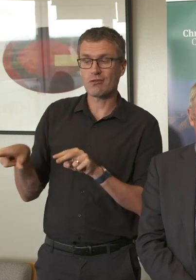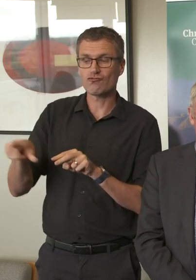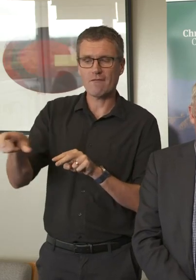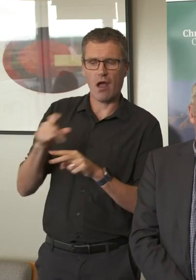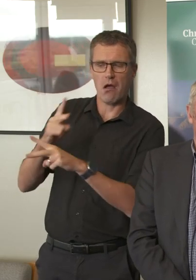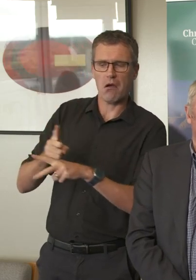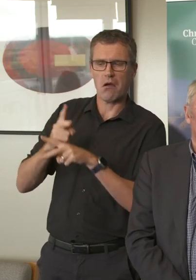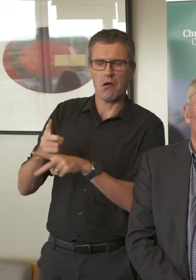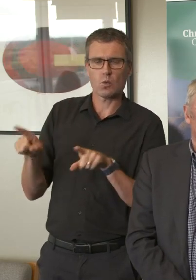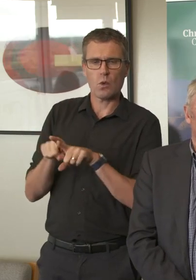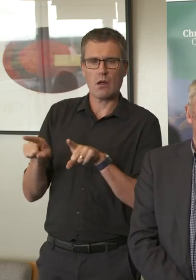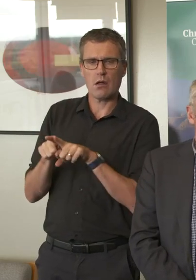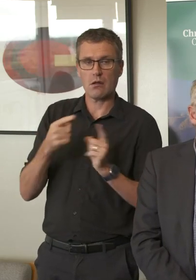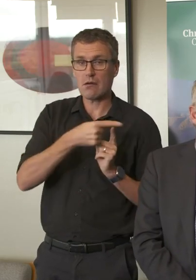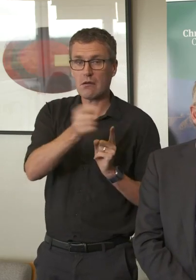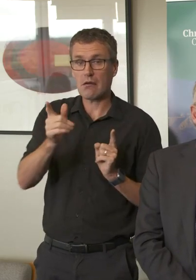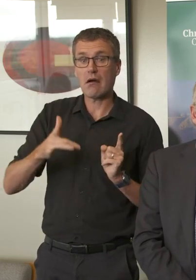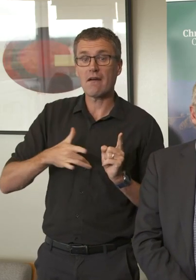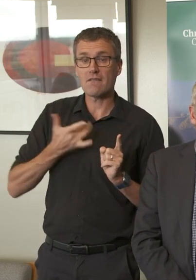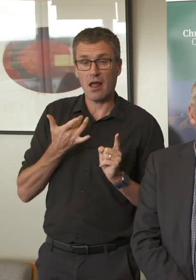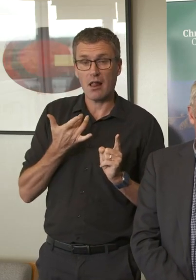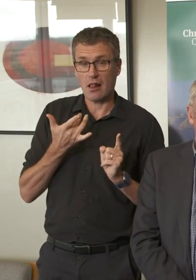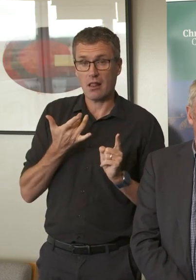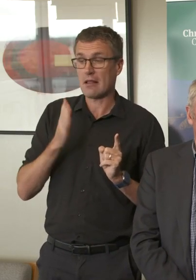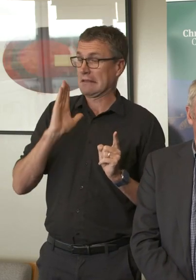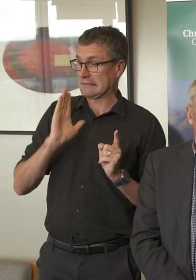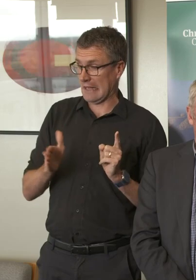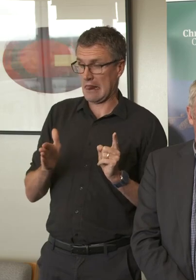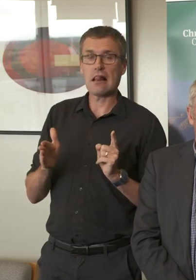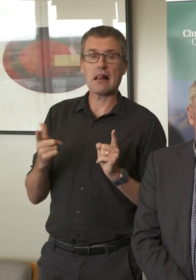themselves. They said that there was still plenty of capacity in that